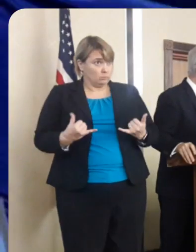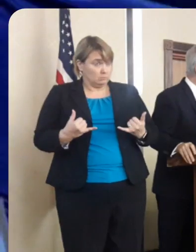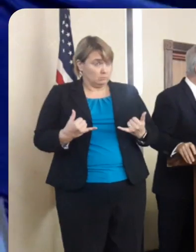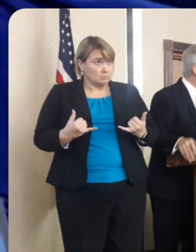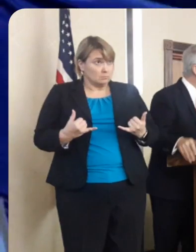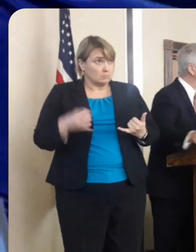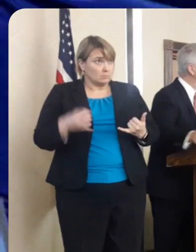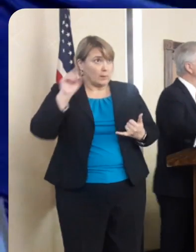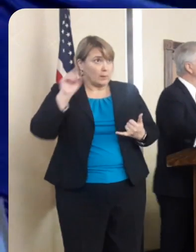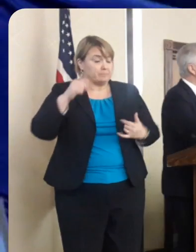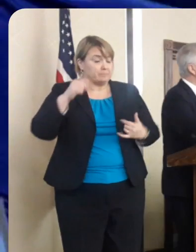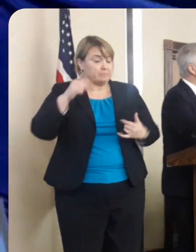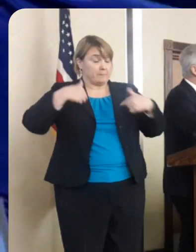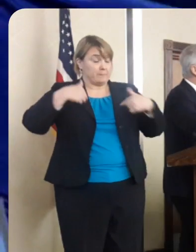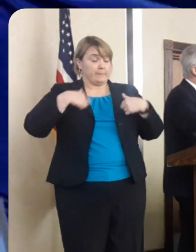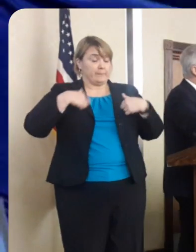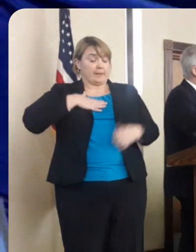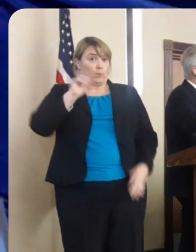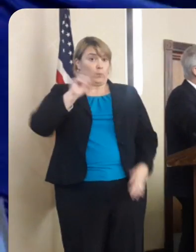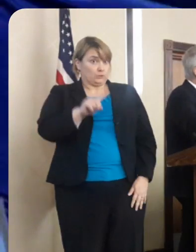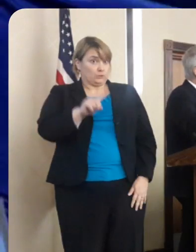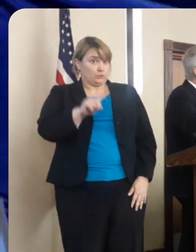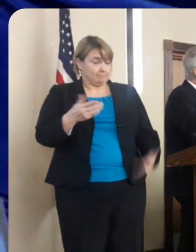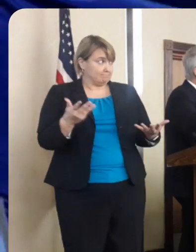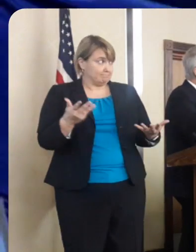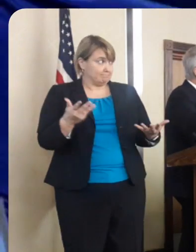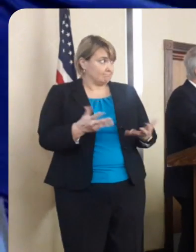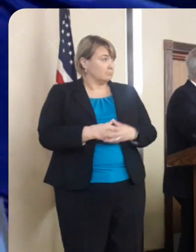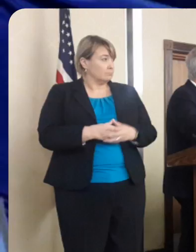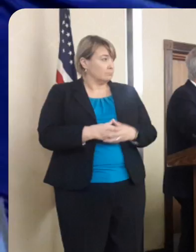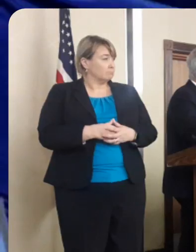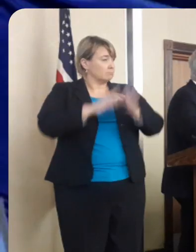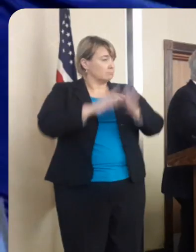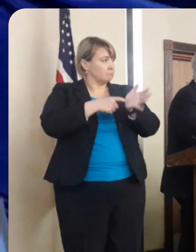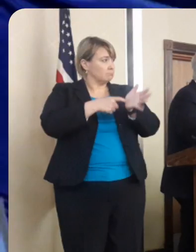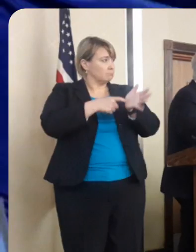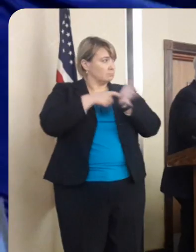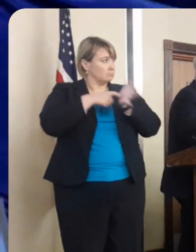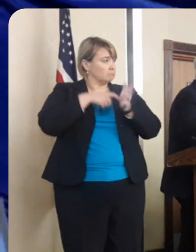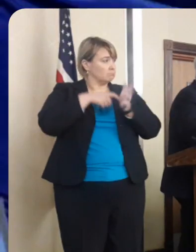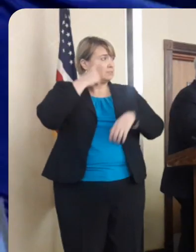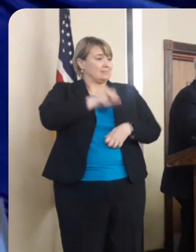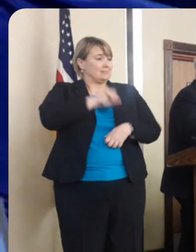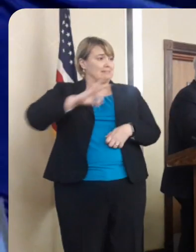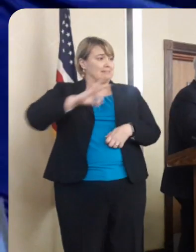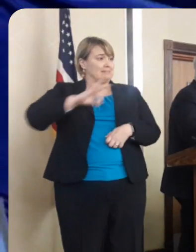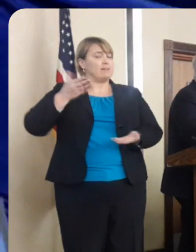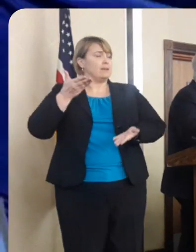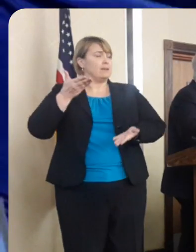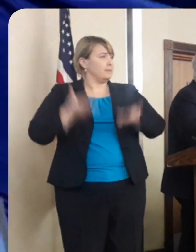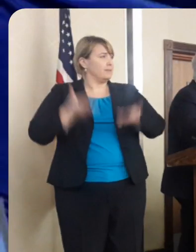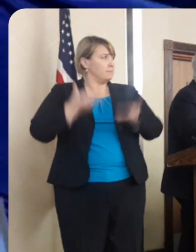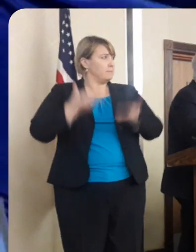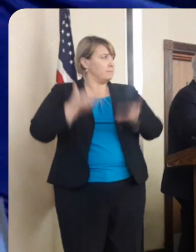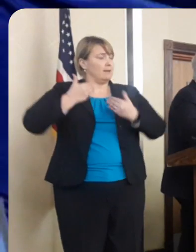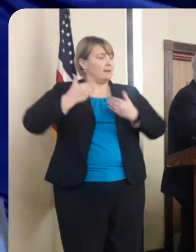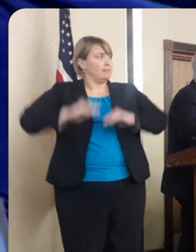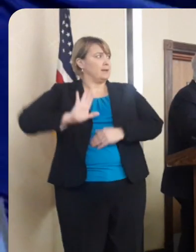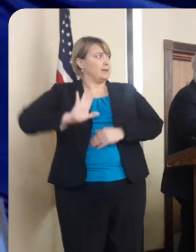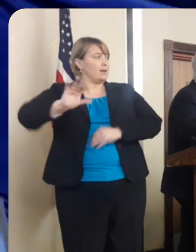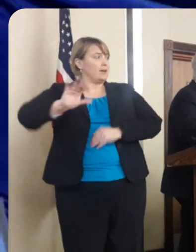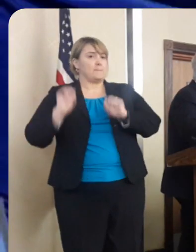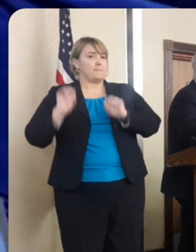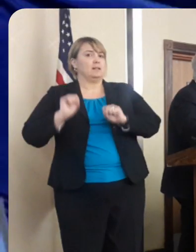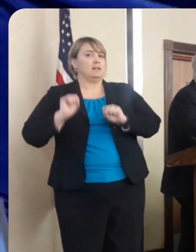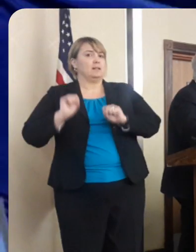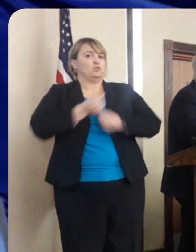My question would be, are there requirements or expectations for staff that may limit their ability to exercise their free speech?